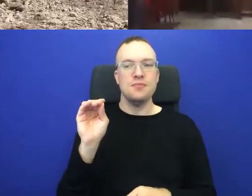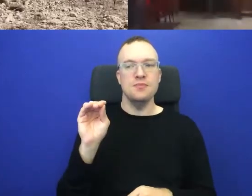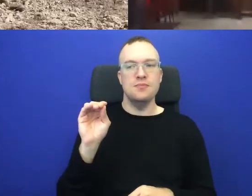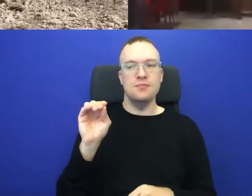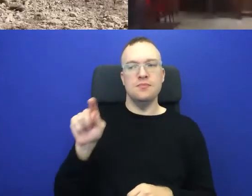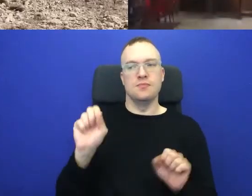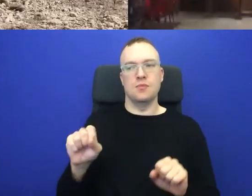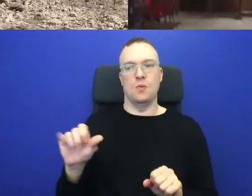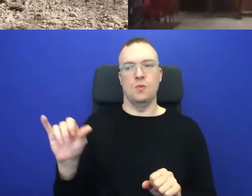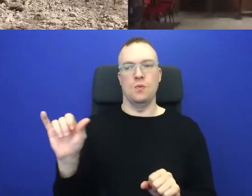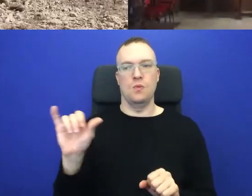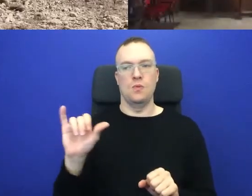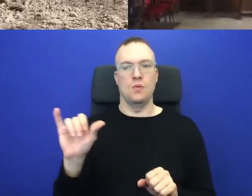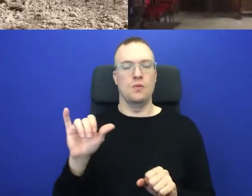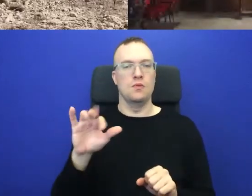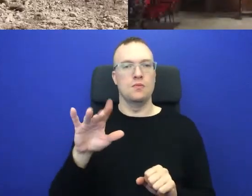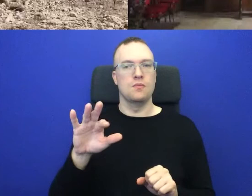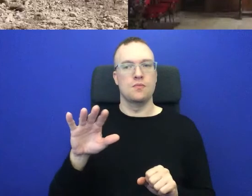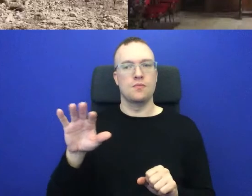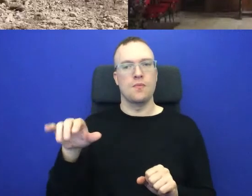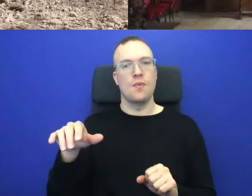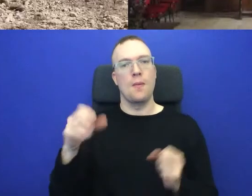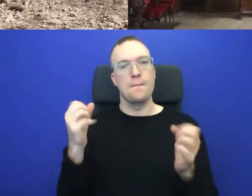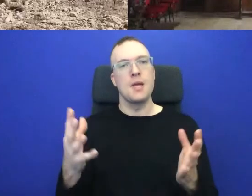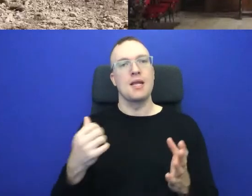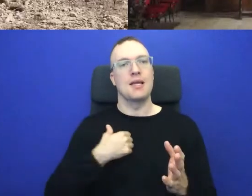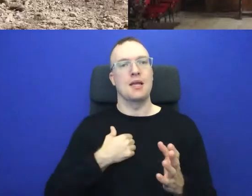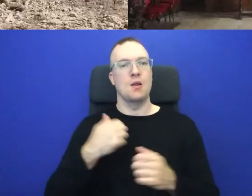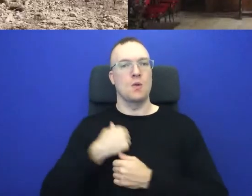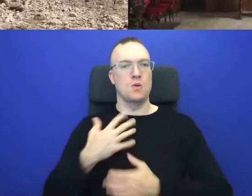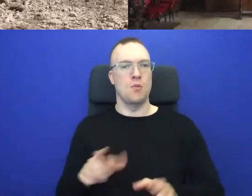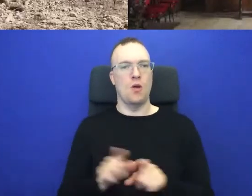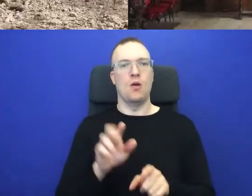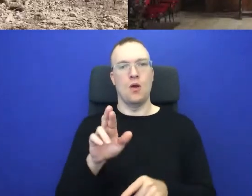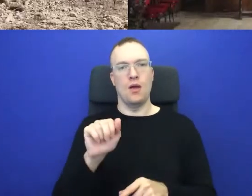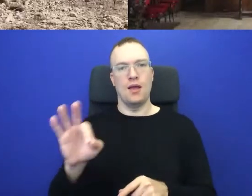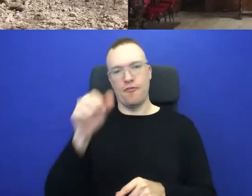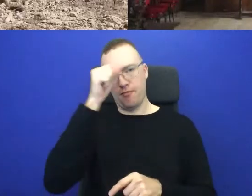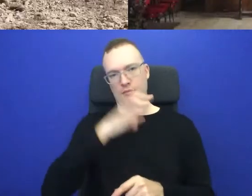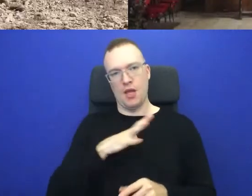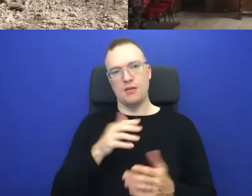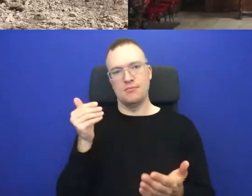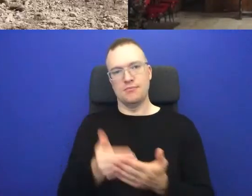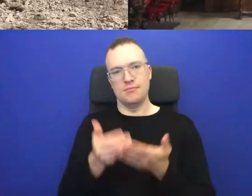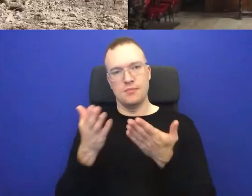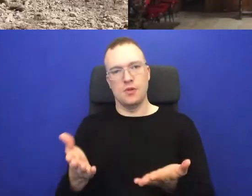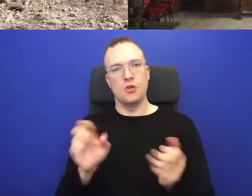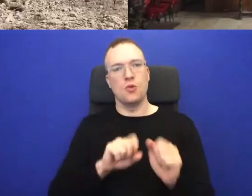She could also, there were a lot of Canadian soldiers, but also RAF men in the area. There was RAF men nearby, so they could go